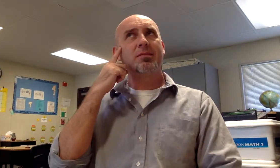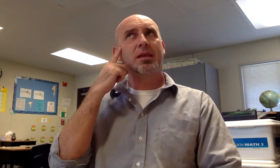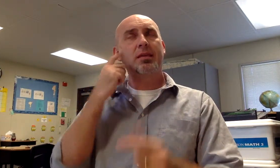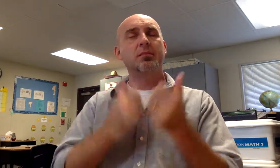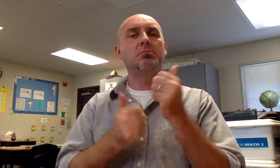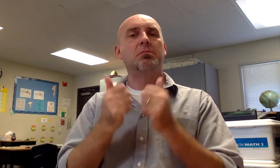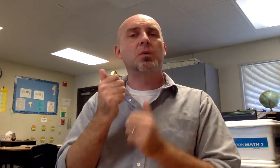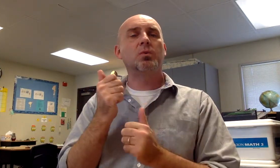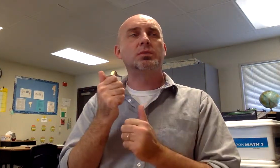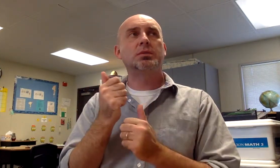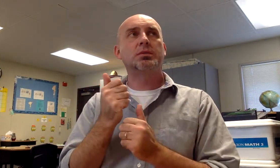think